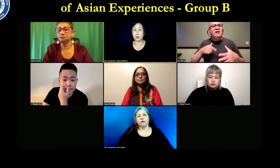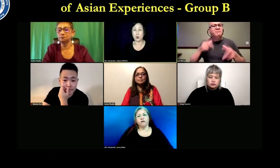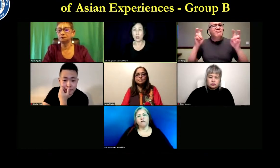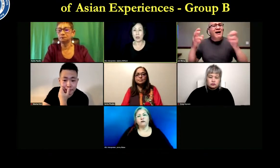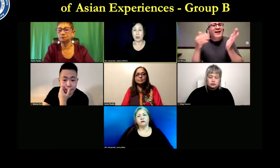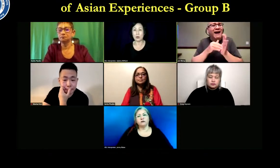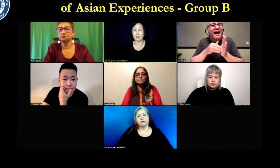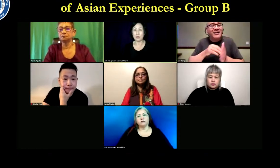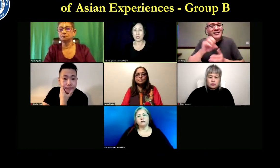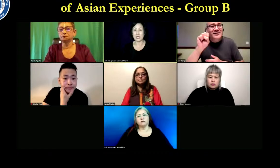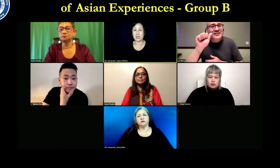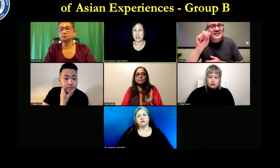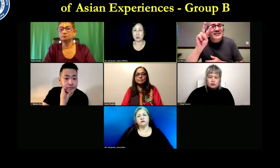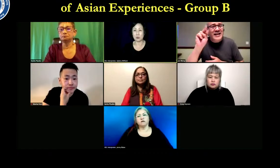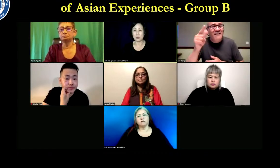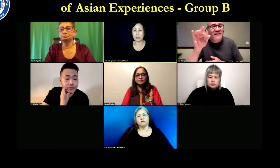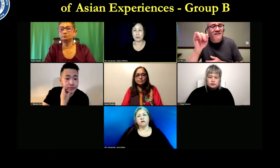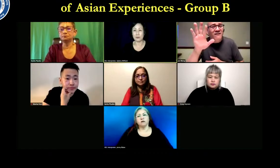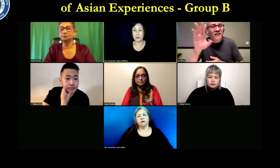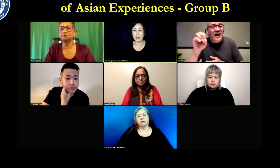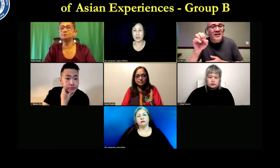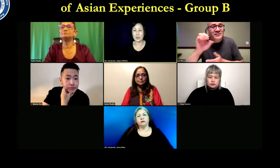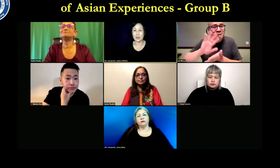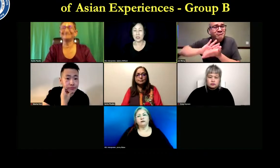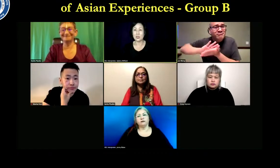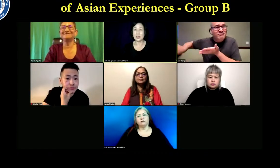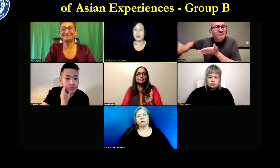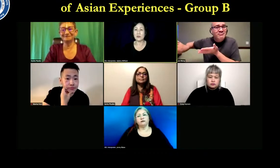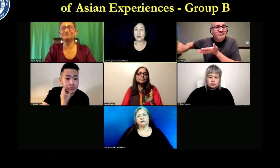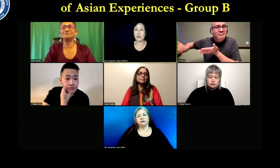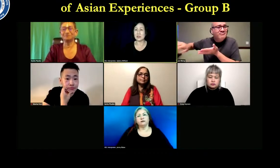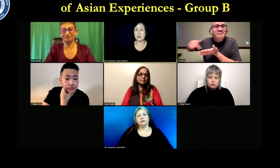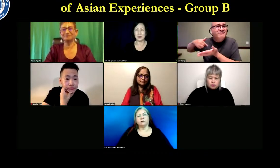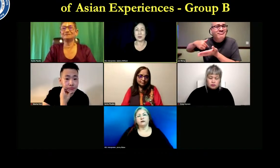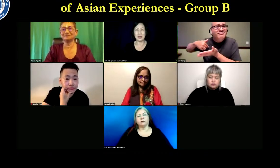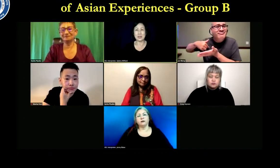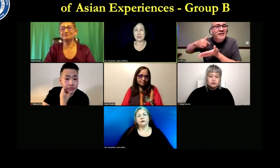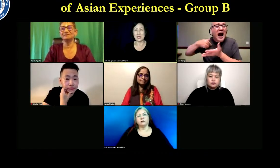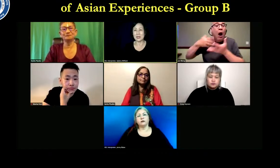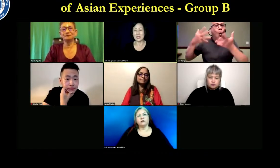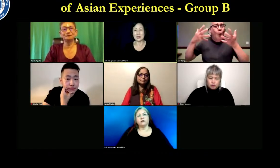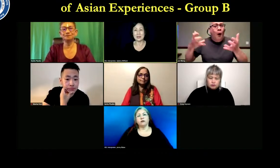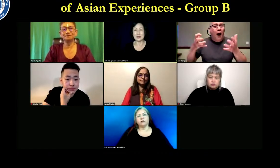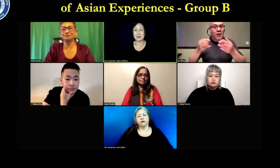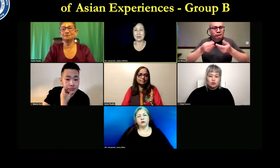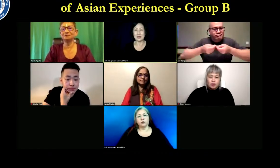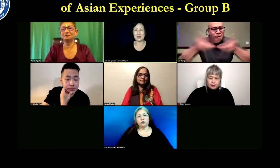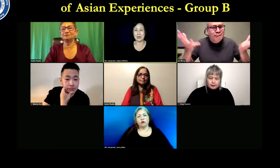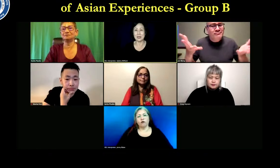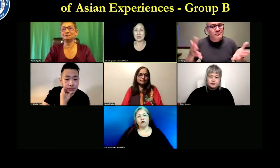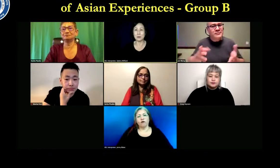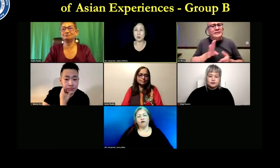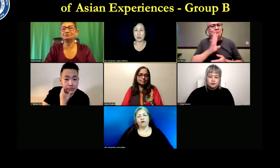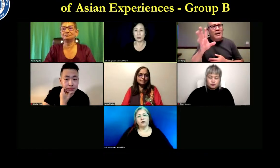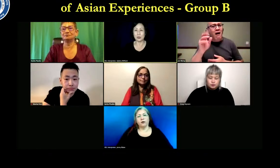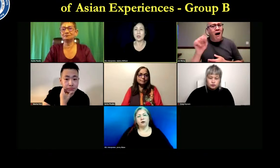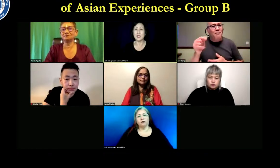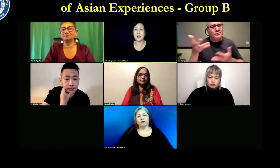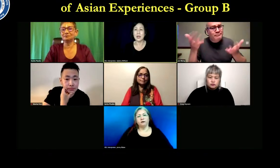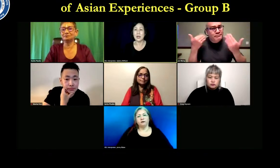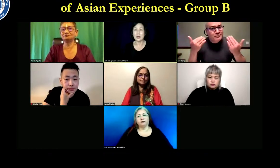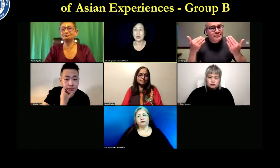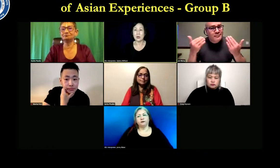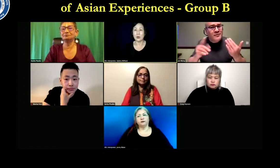be a good role model as an Asian person. You know, saving face, let's put that aside. That is